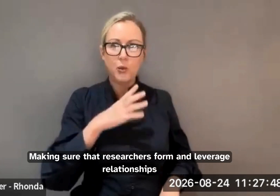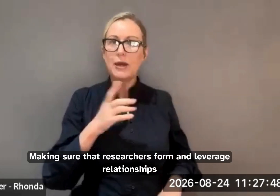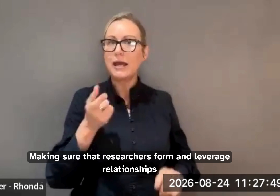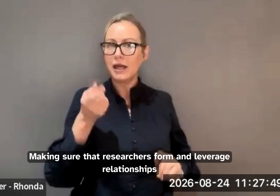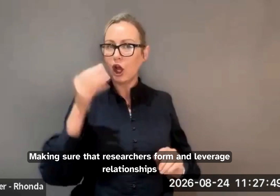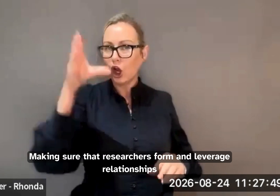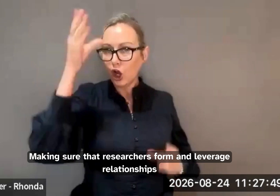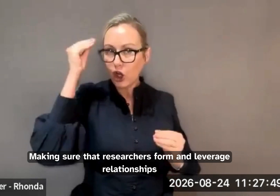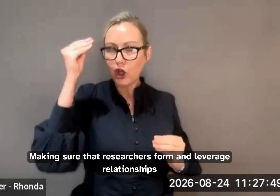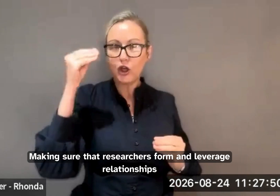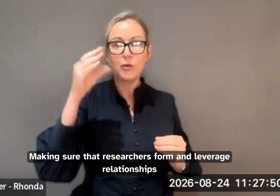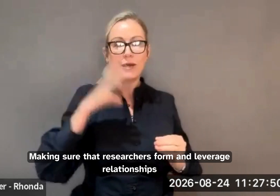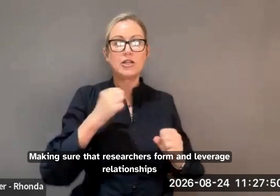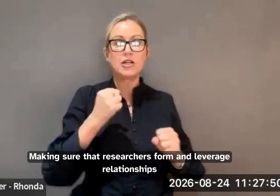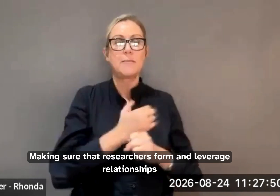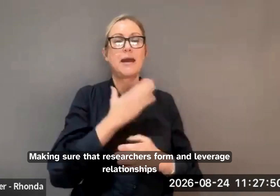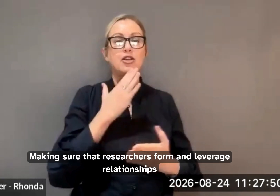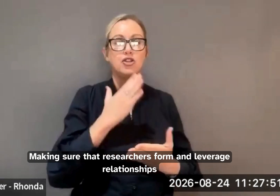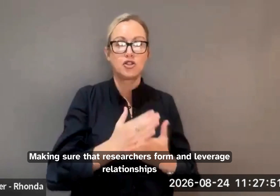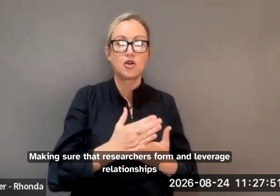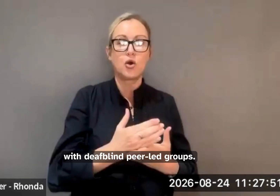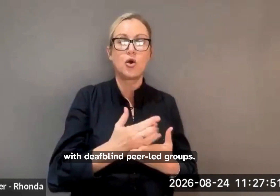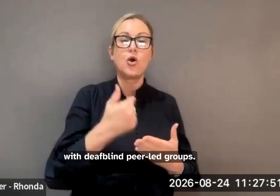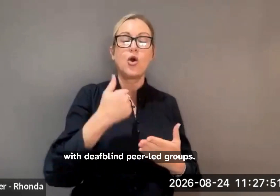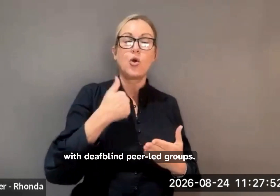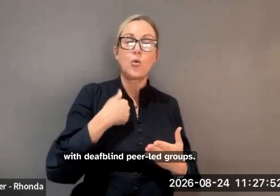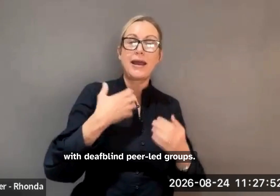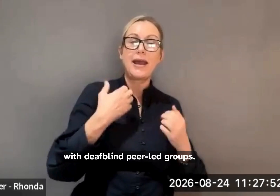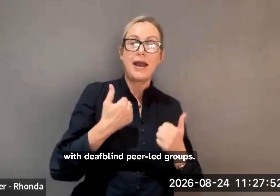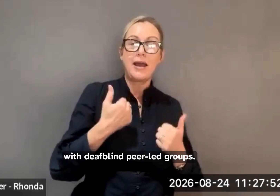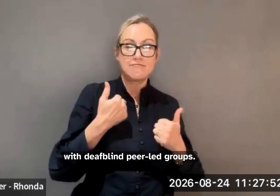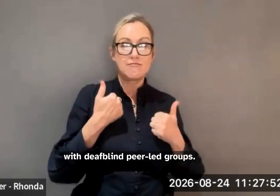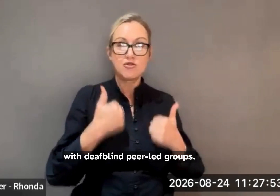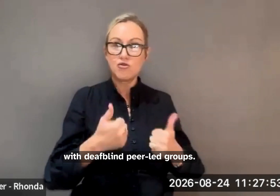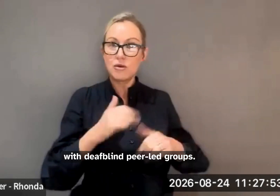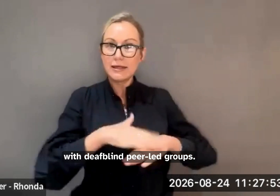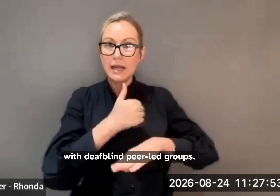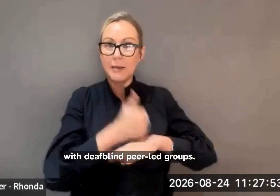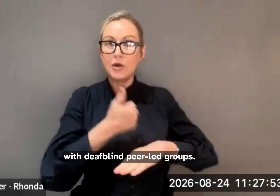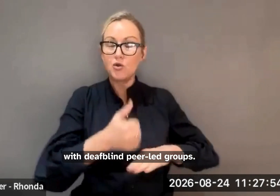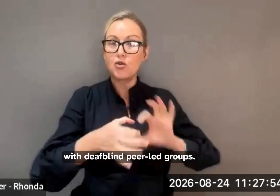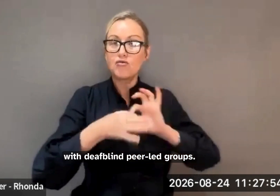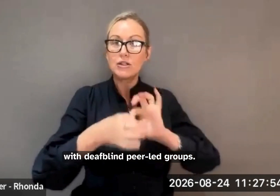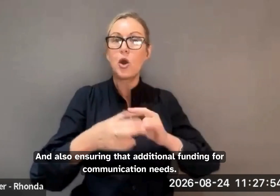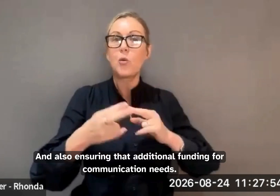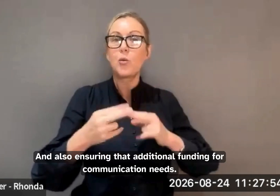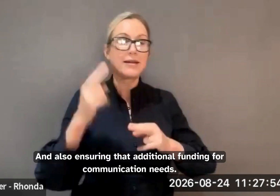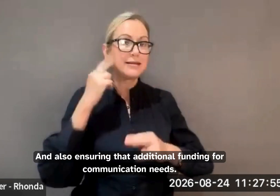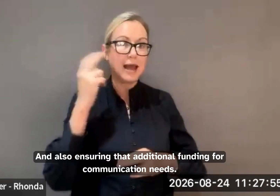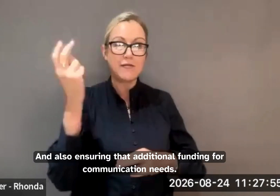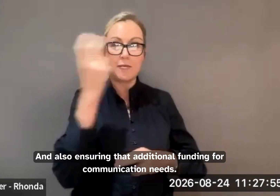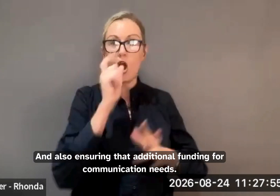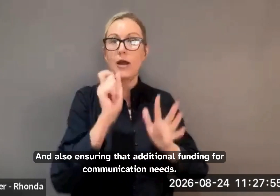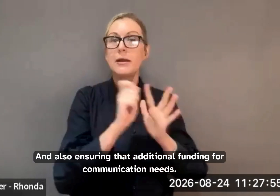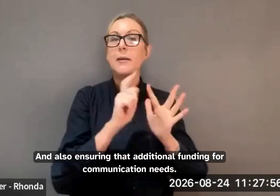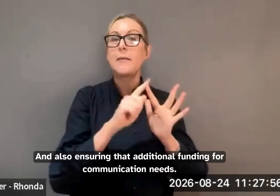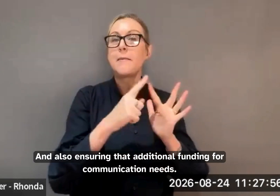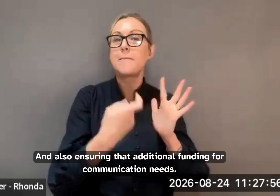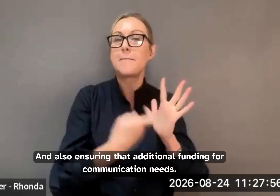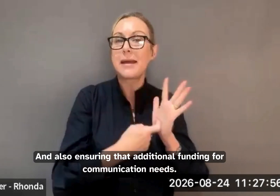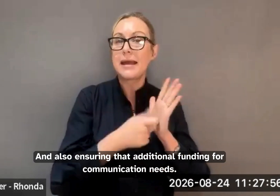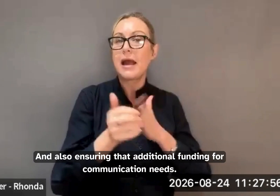that researchers form and leverage relationships with deafblind peer-led groups, and